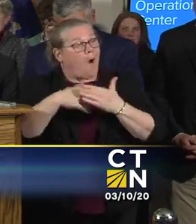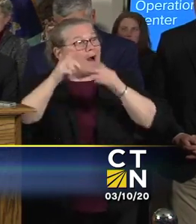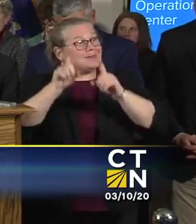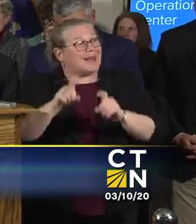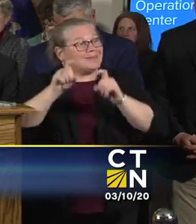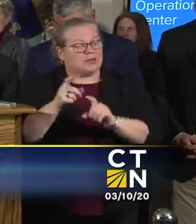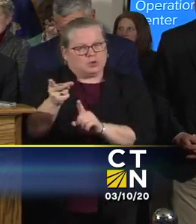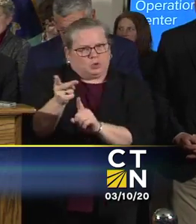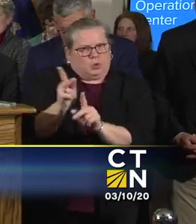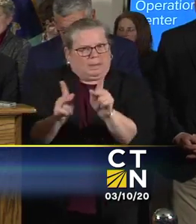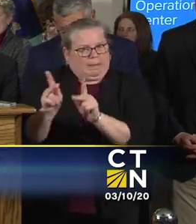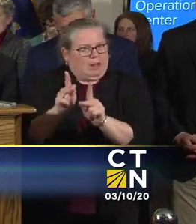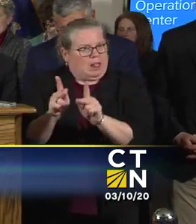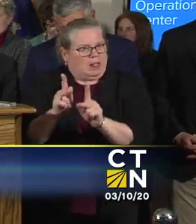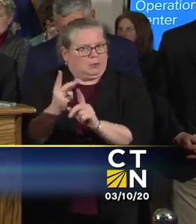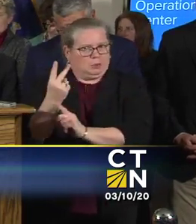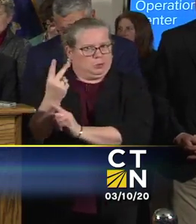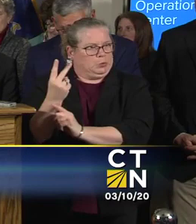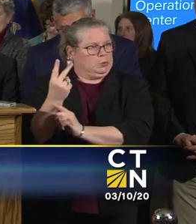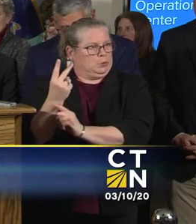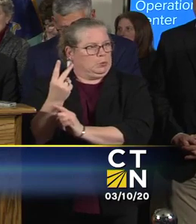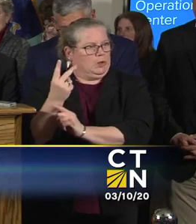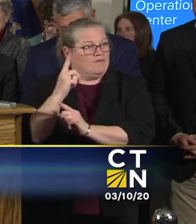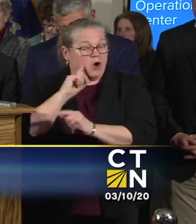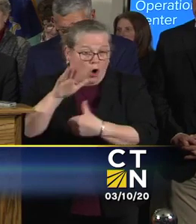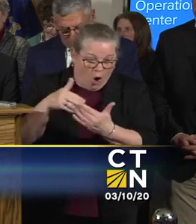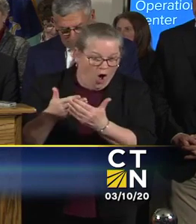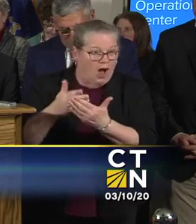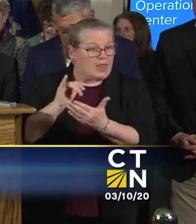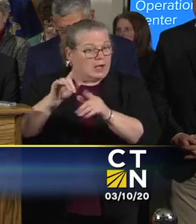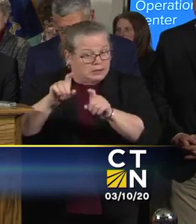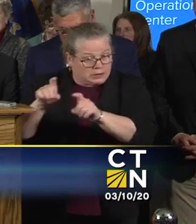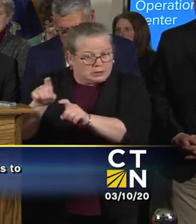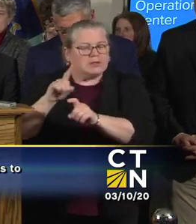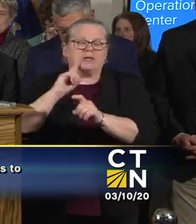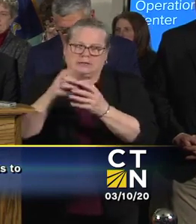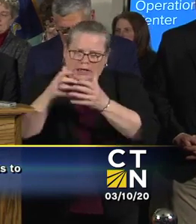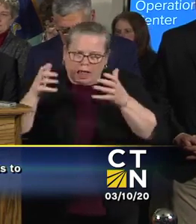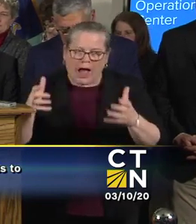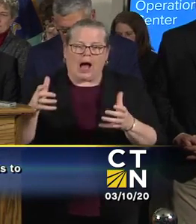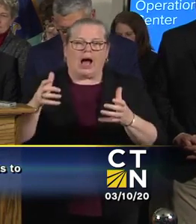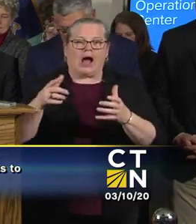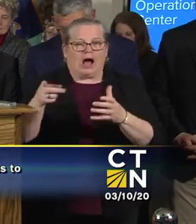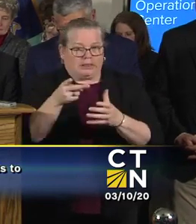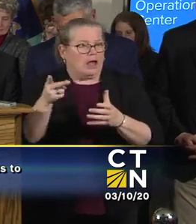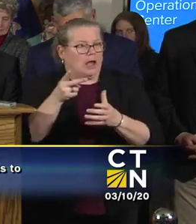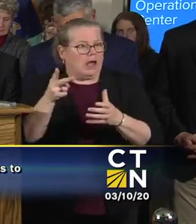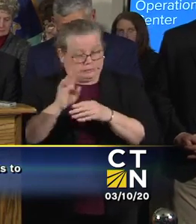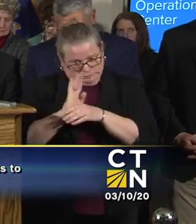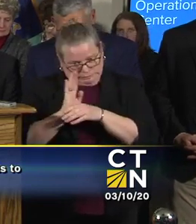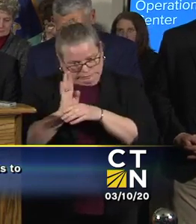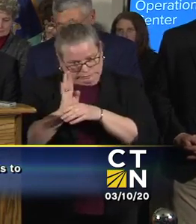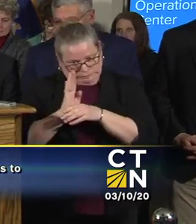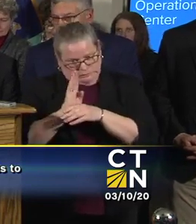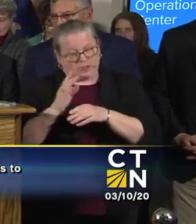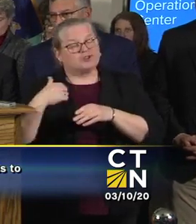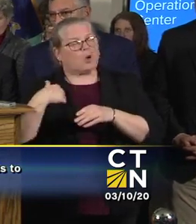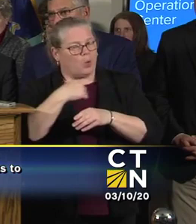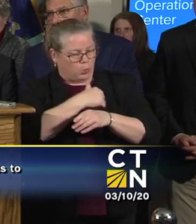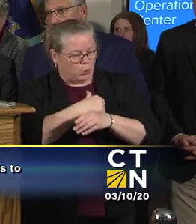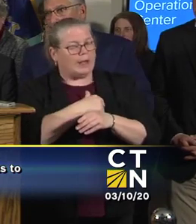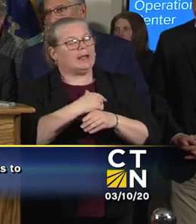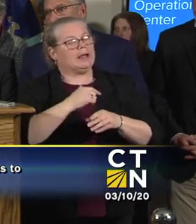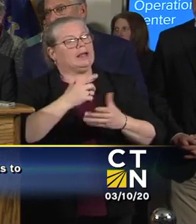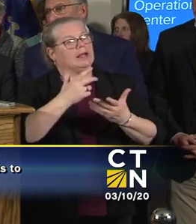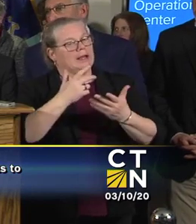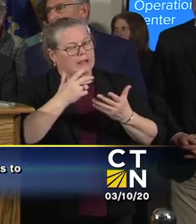can imagine, it's a lot that they're dealing with. And so we have taken upon ourselves to actually train additional